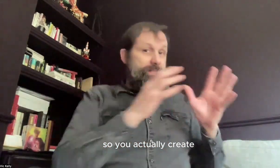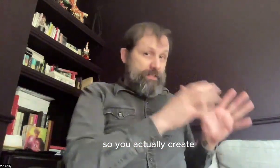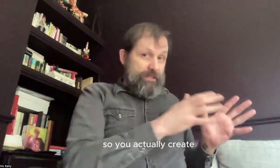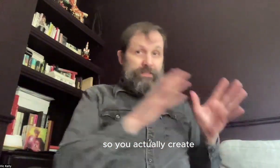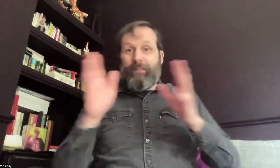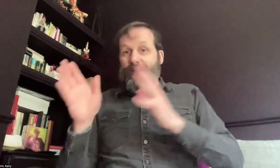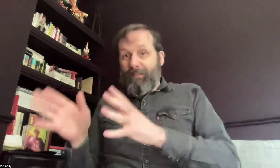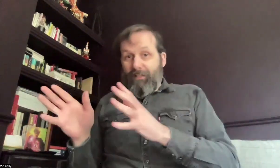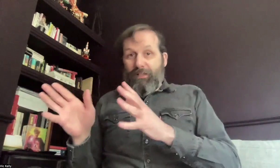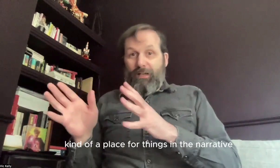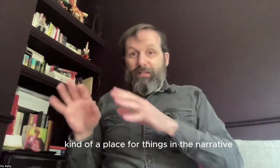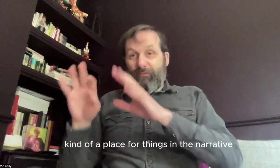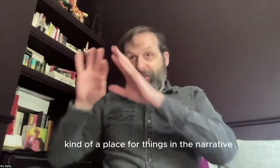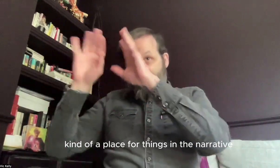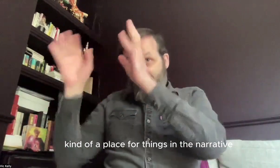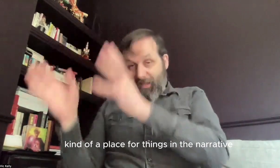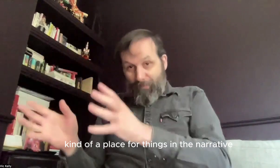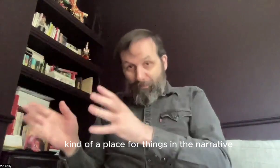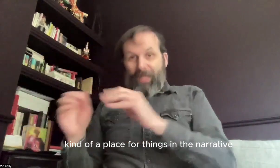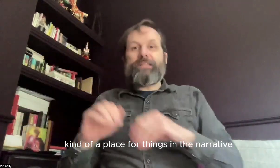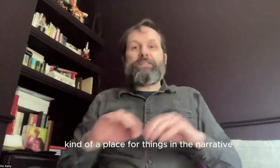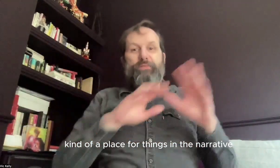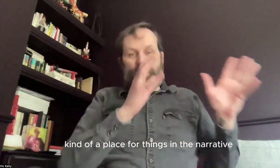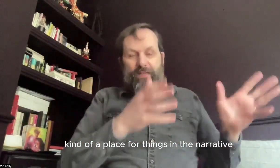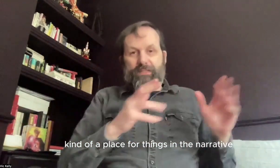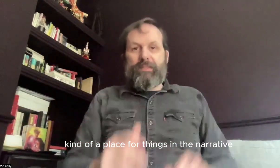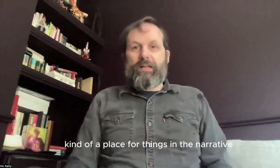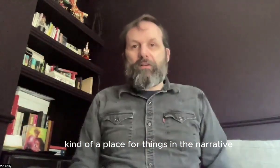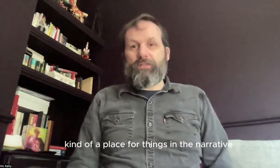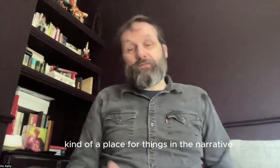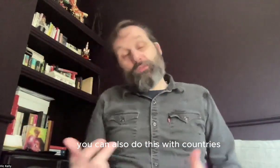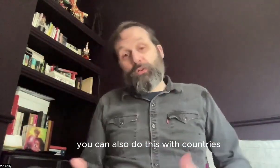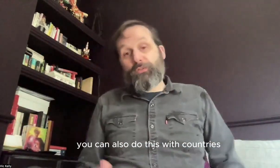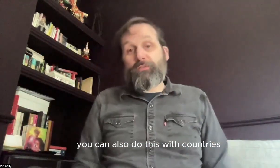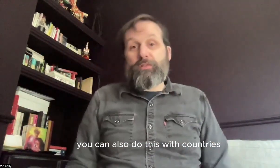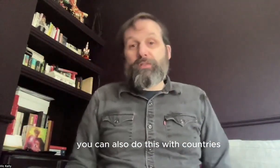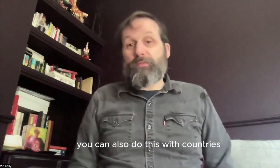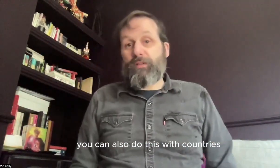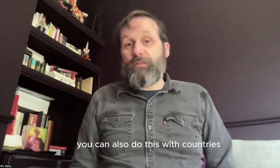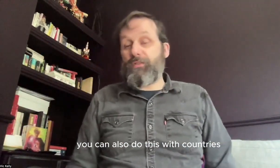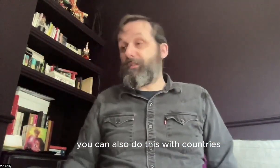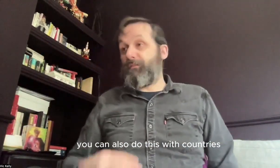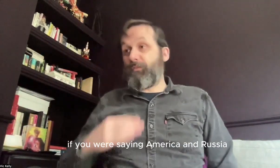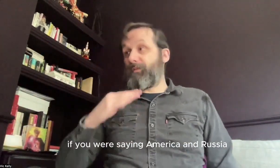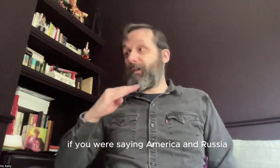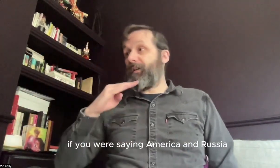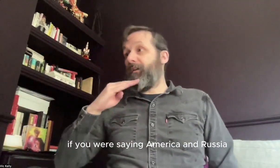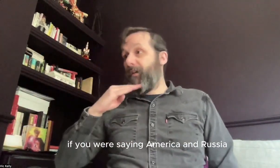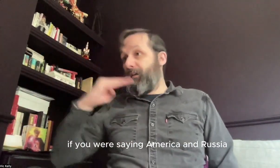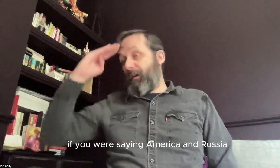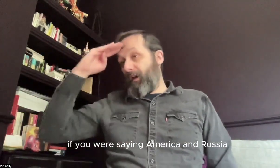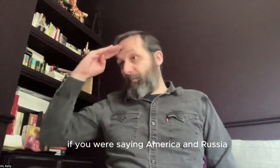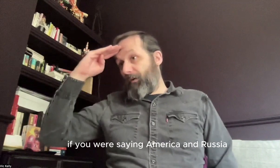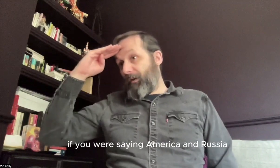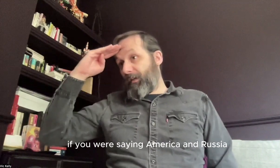create kind of a place for things in the narrative. You can also do this with countries. If you were saying